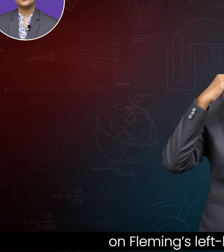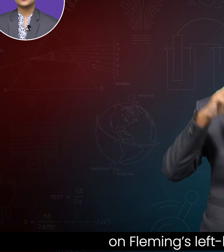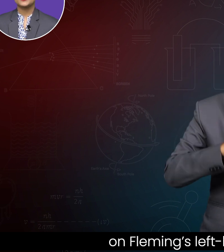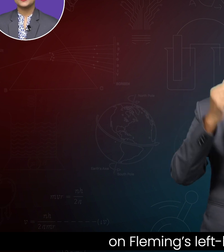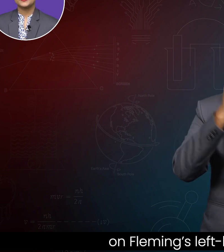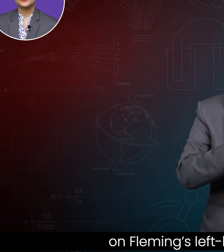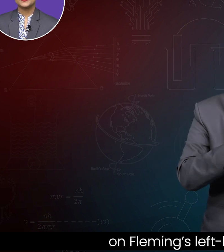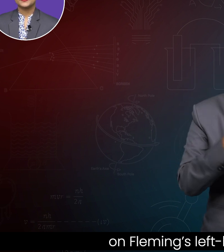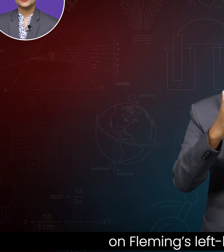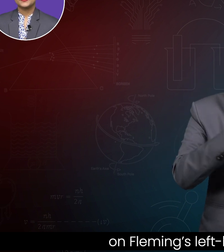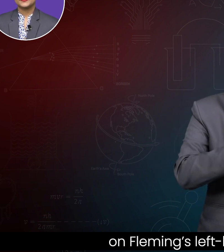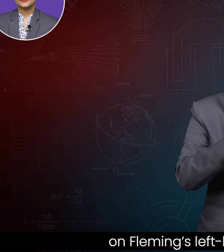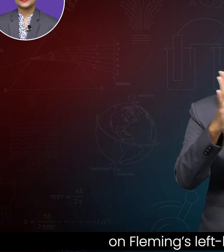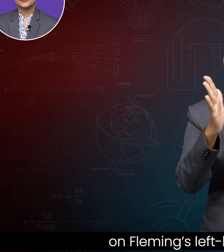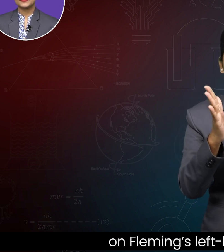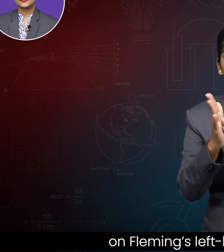rule.